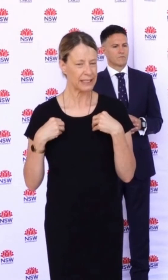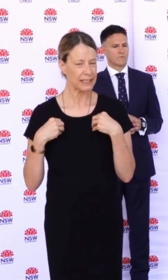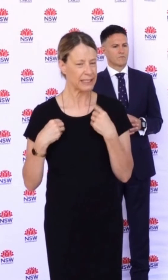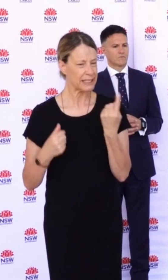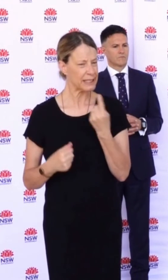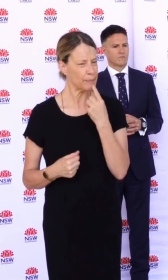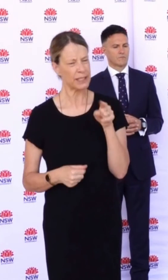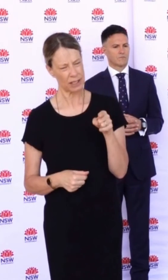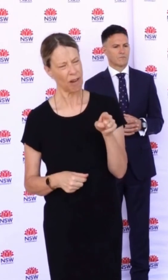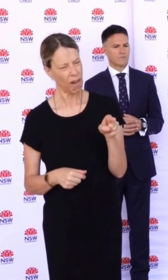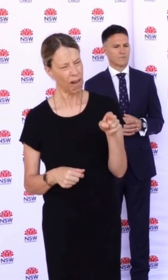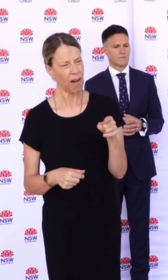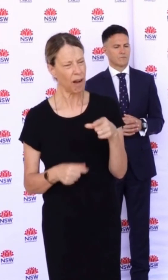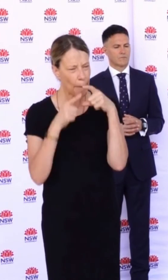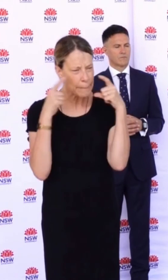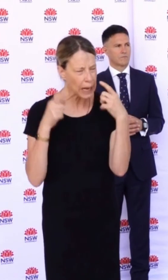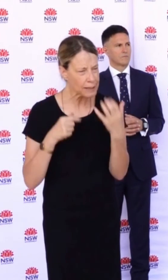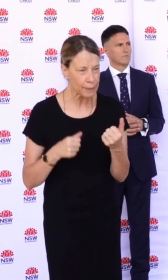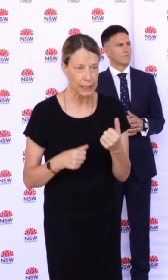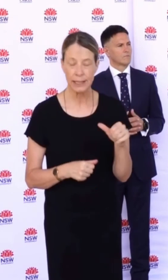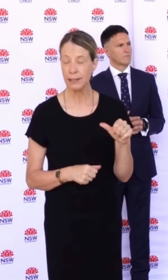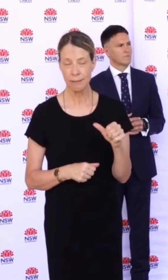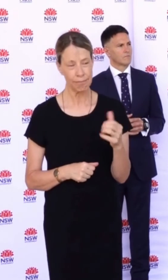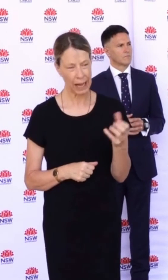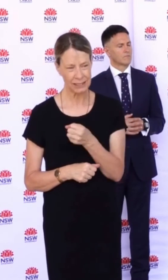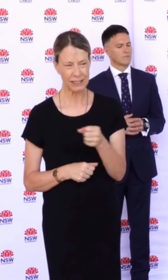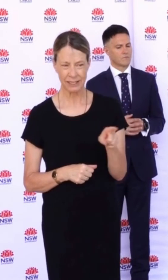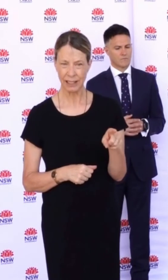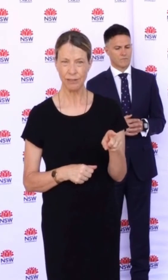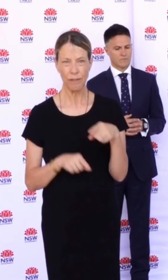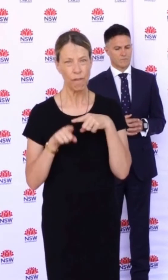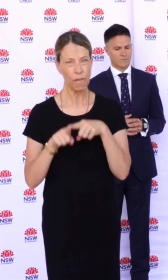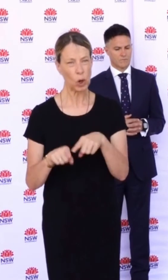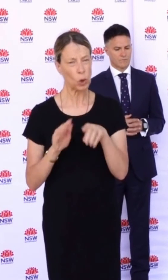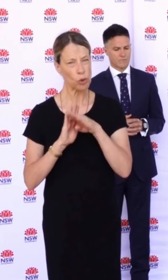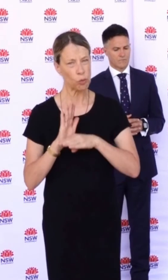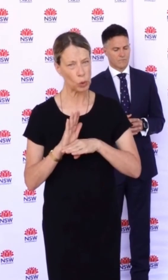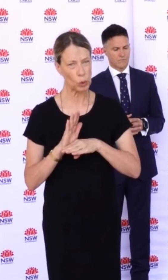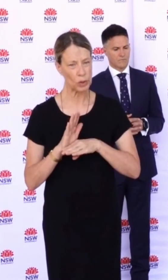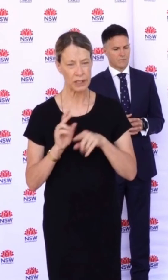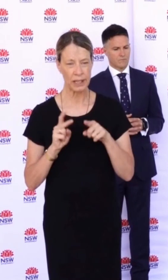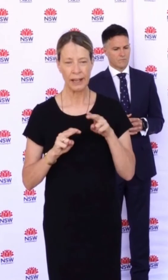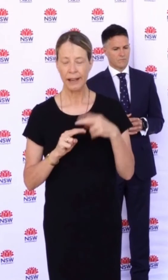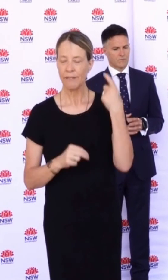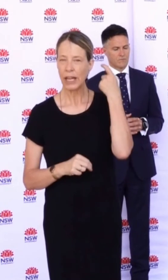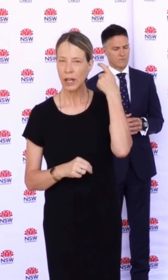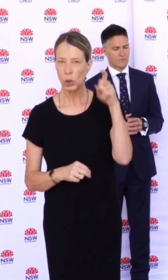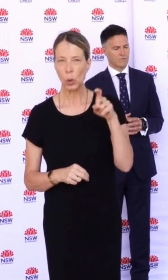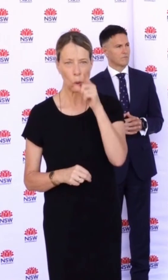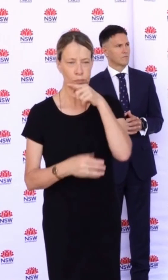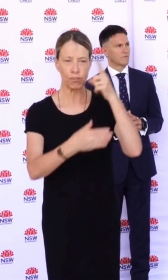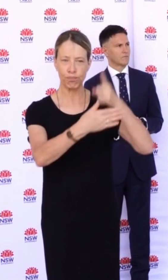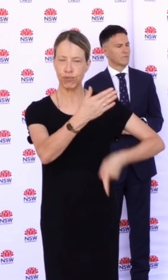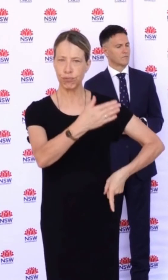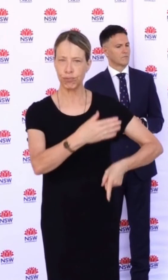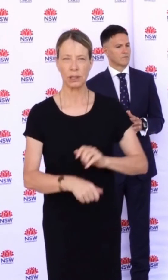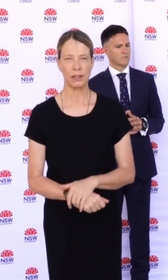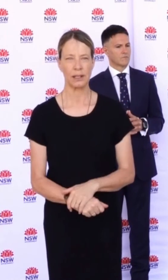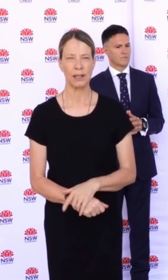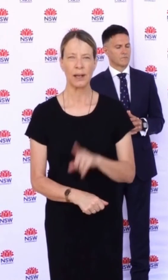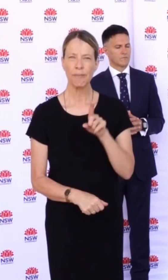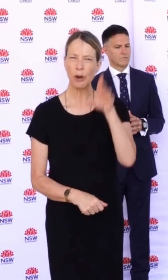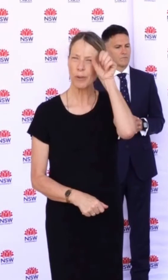absolutely the fourth line of defence. We've talked about the various lines of defence that we have. Wearing a mask is something that we should all be